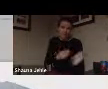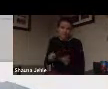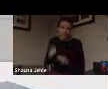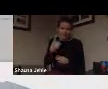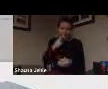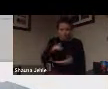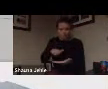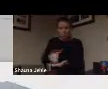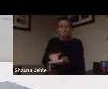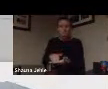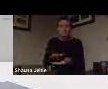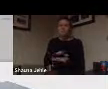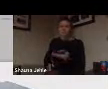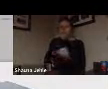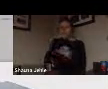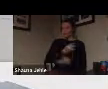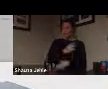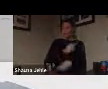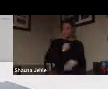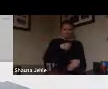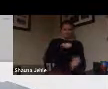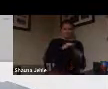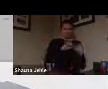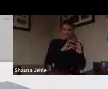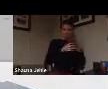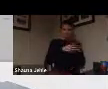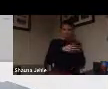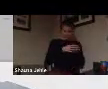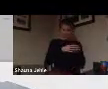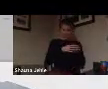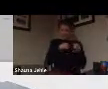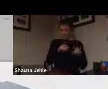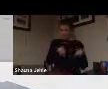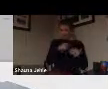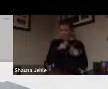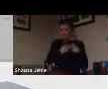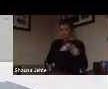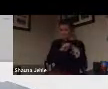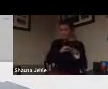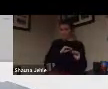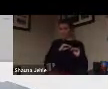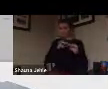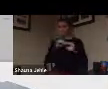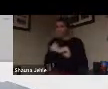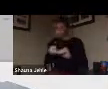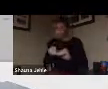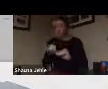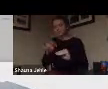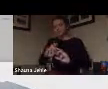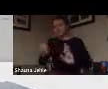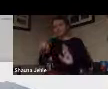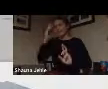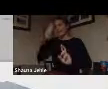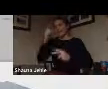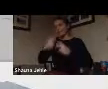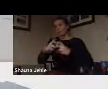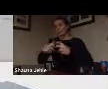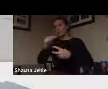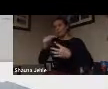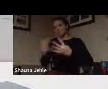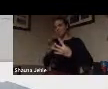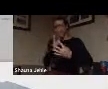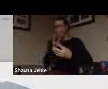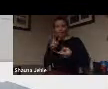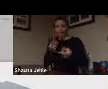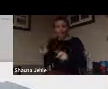are common problems that we have in new cultures and how can we prepare for that and be ready for that so that we're not